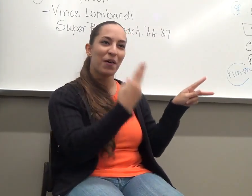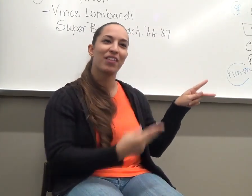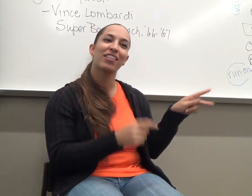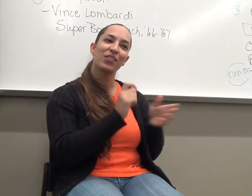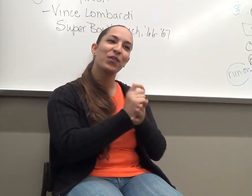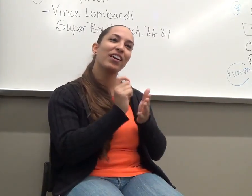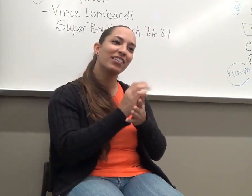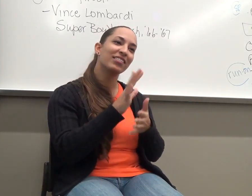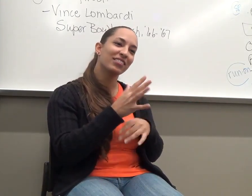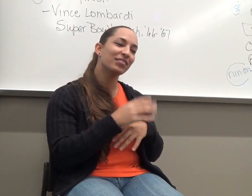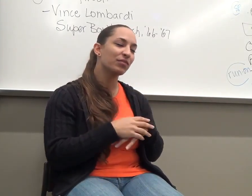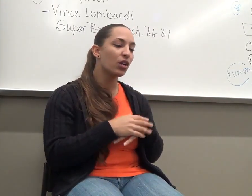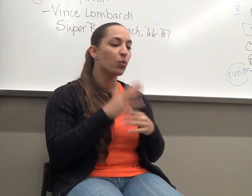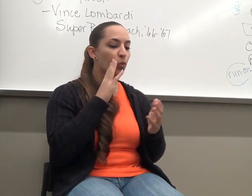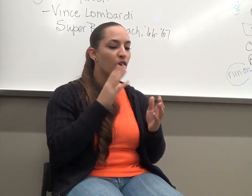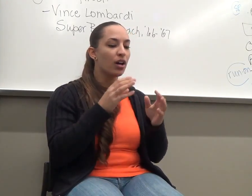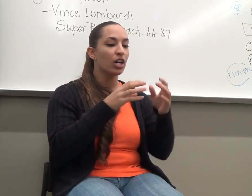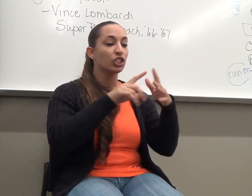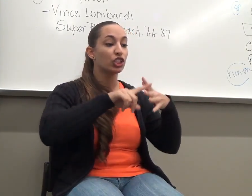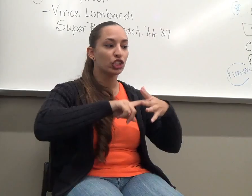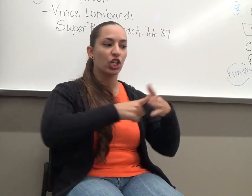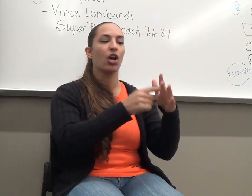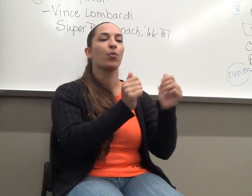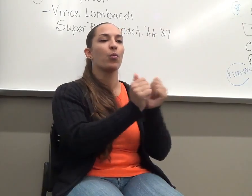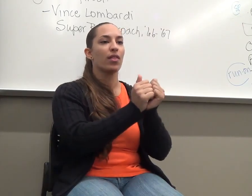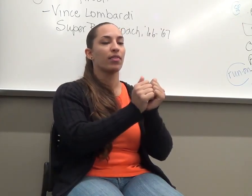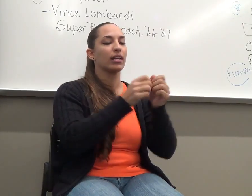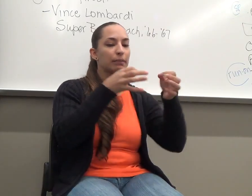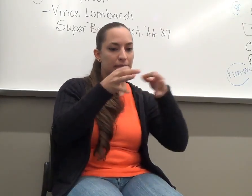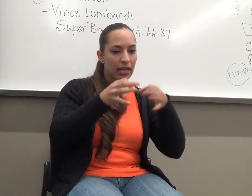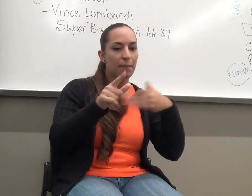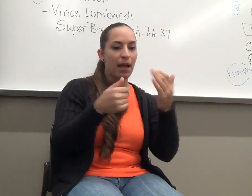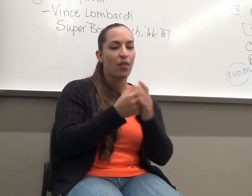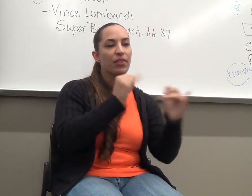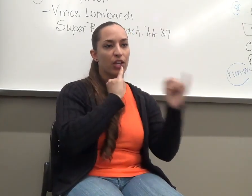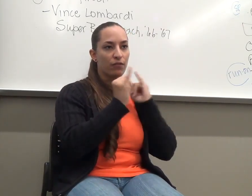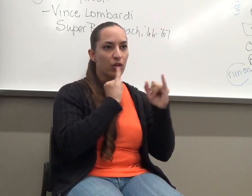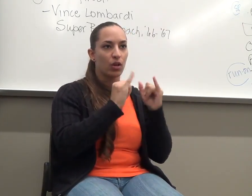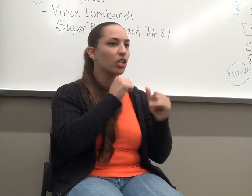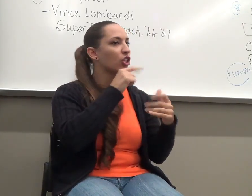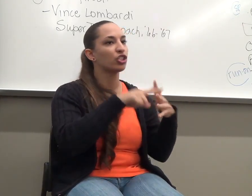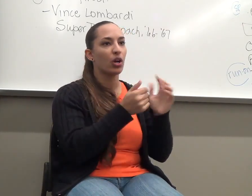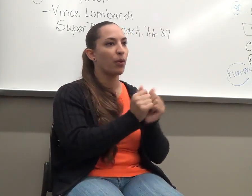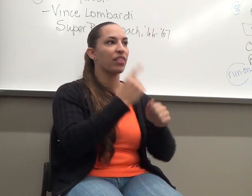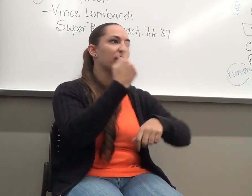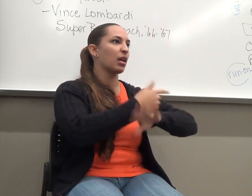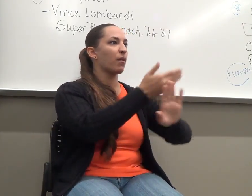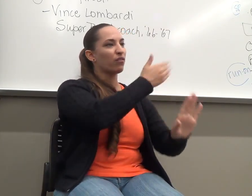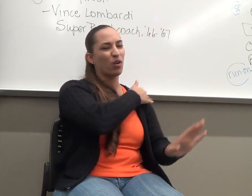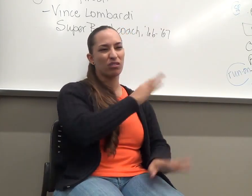this thing. Going off of the scary movie, and it's interesting that she's already